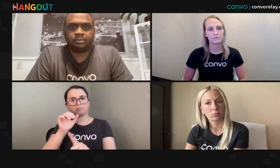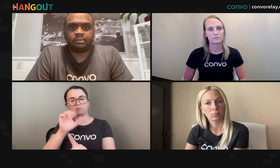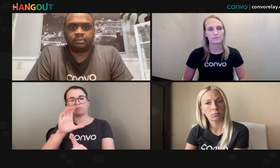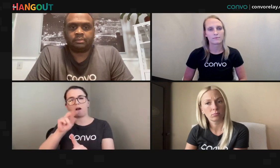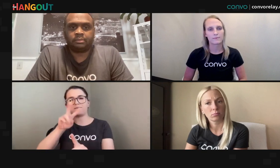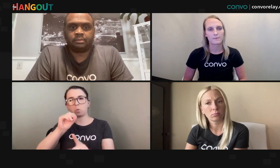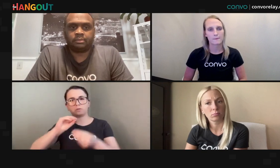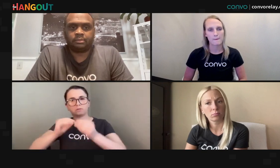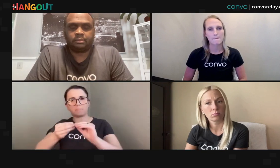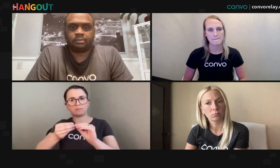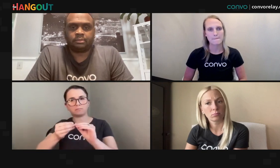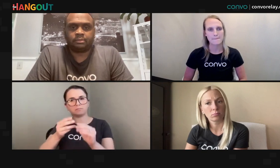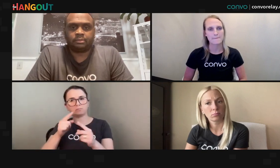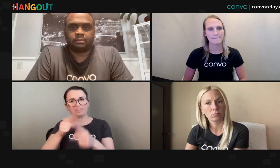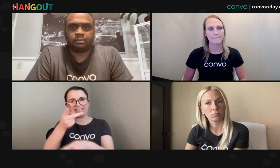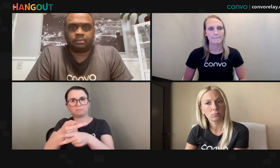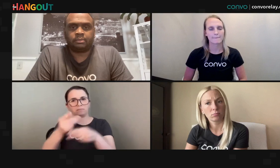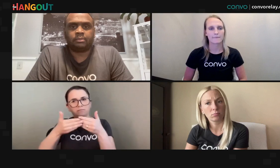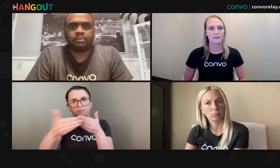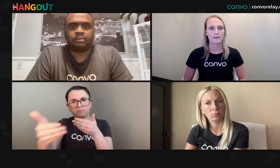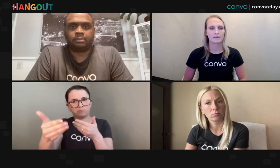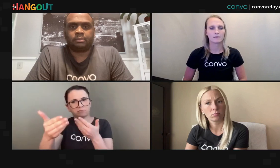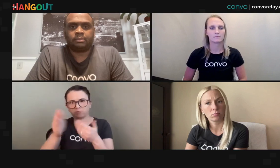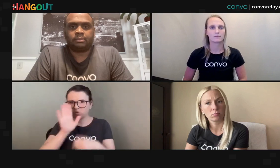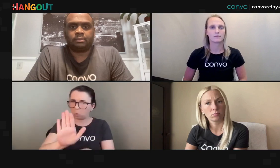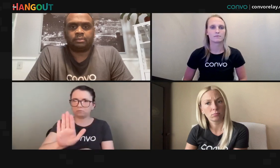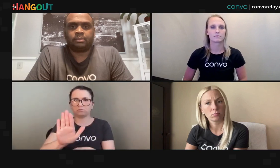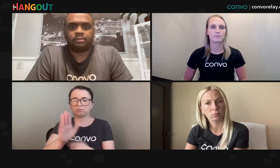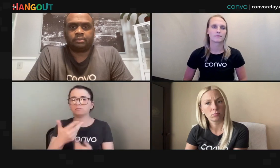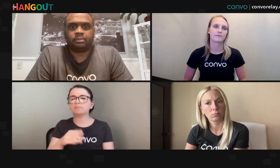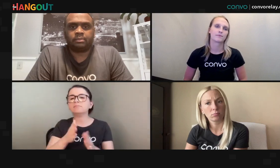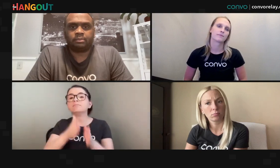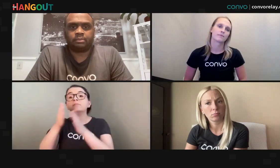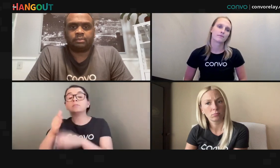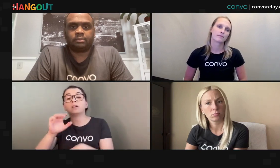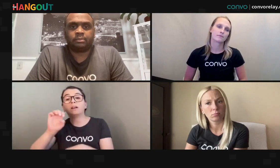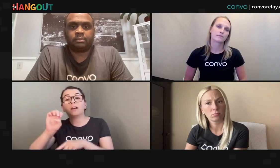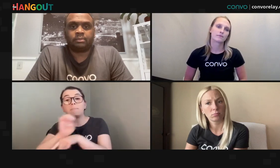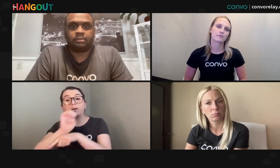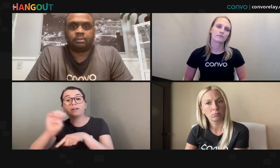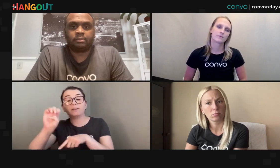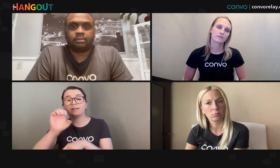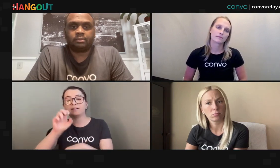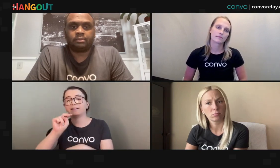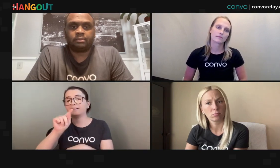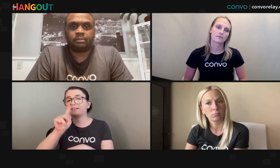number. And that's your own personal Convo number that you get to keep.